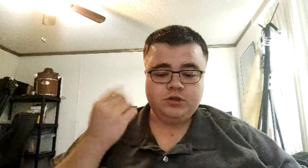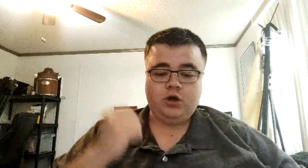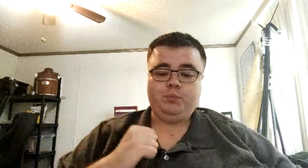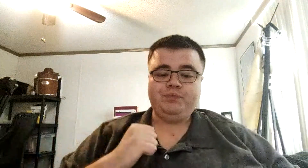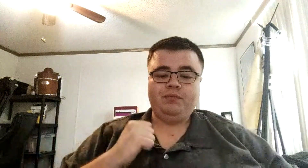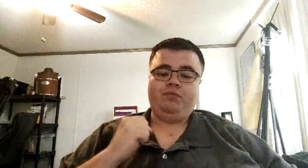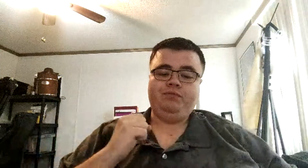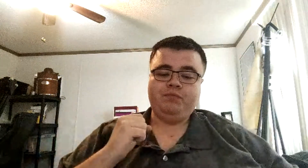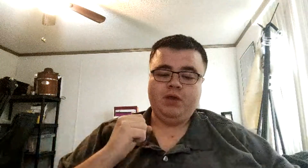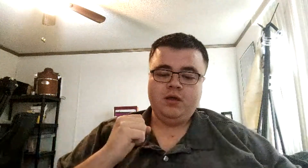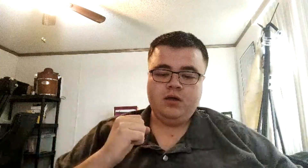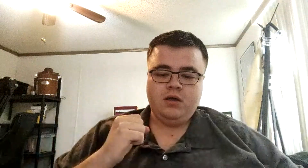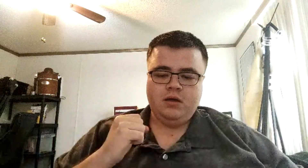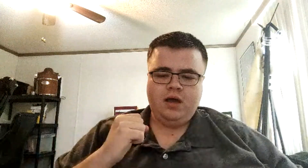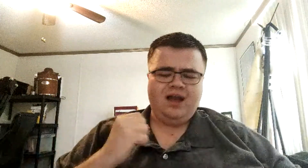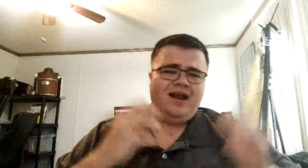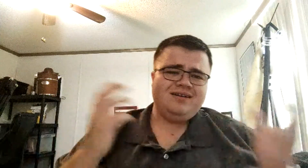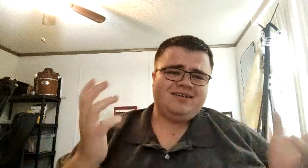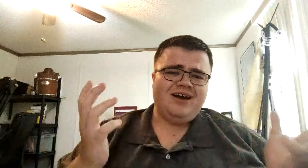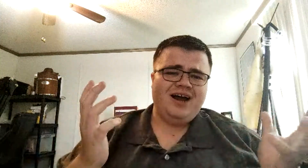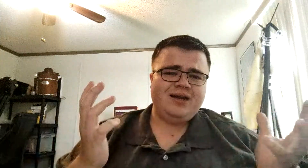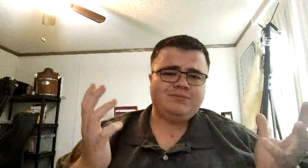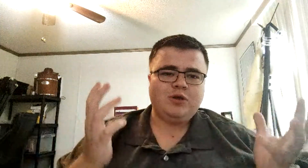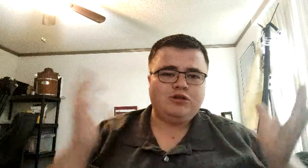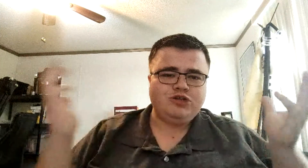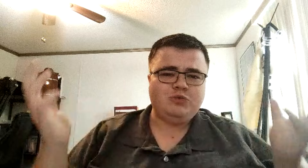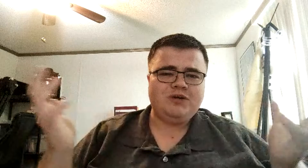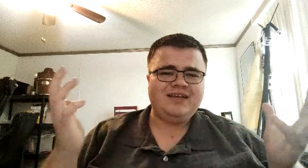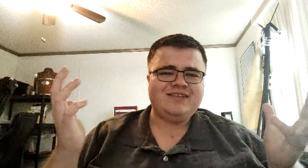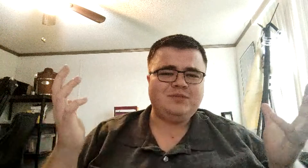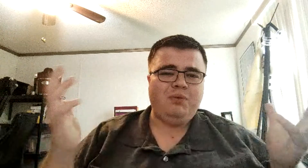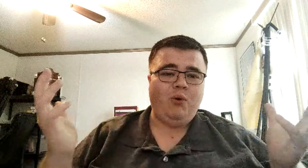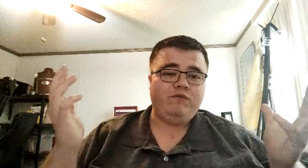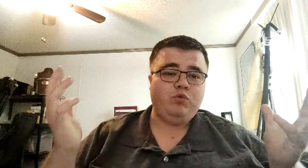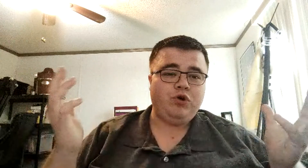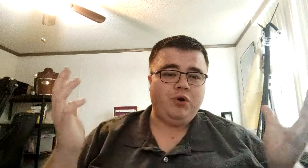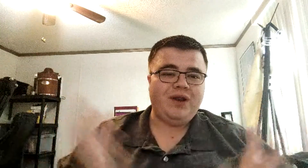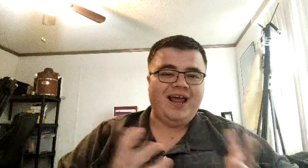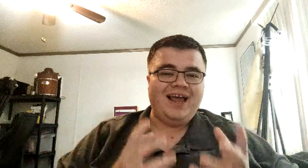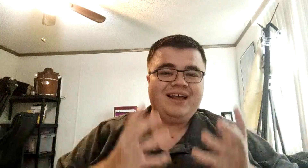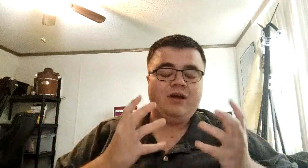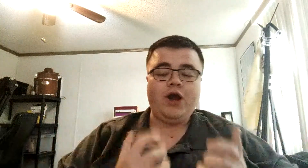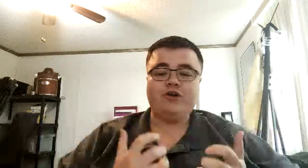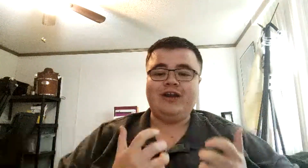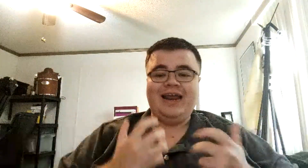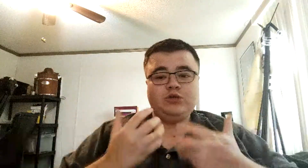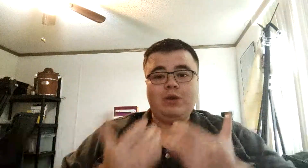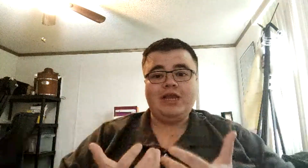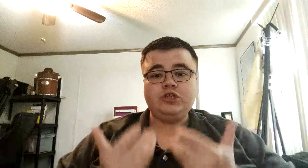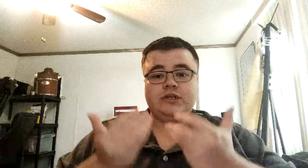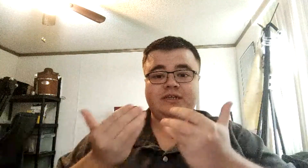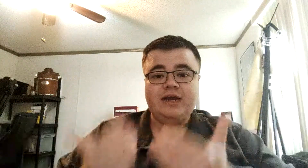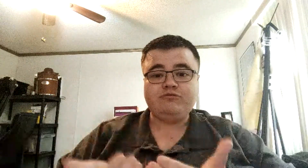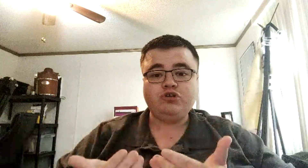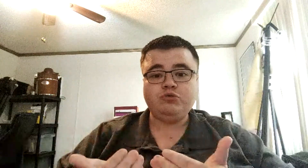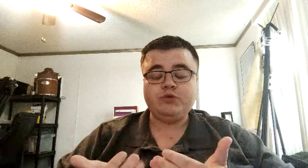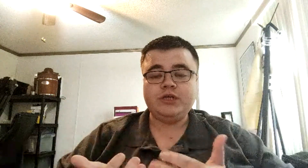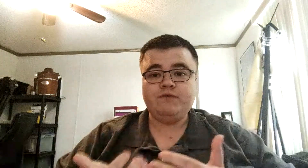So, a lot of times, usually this point of world acquired education of deaf children for the